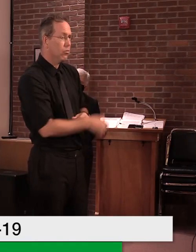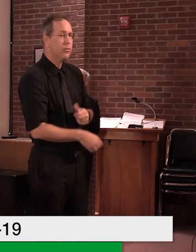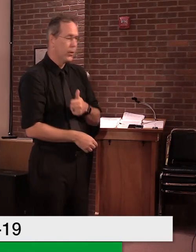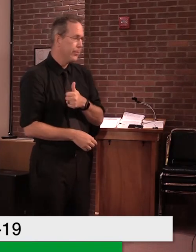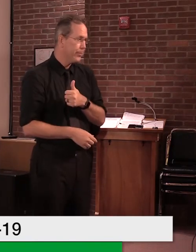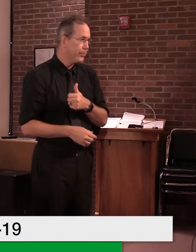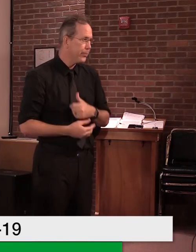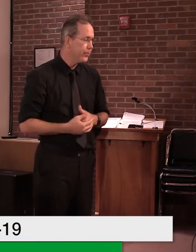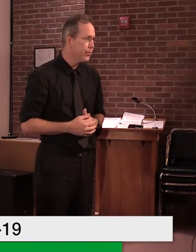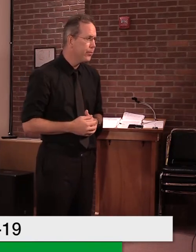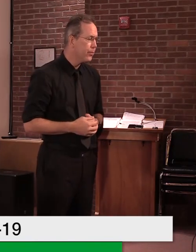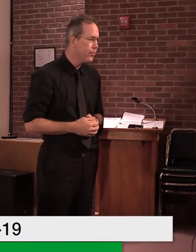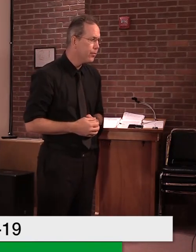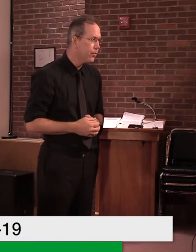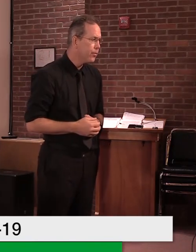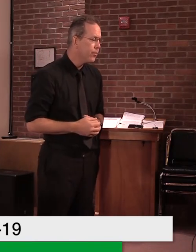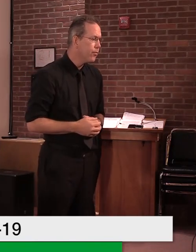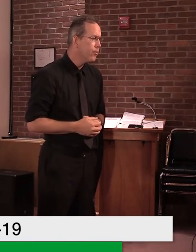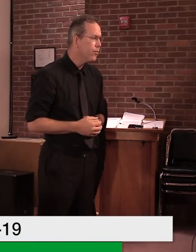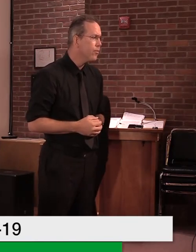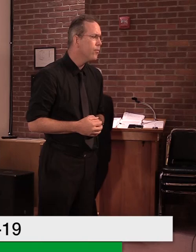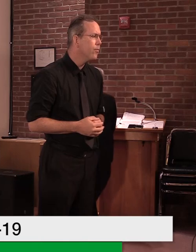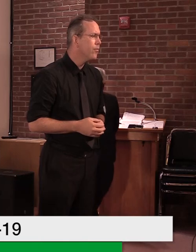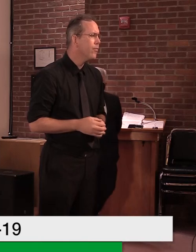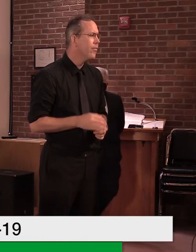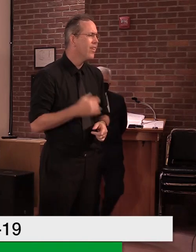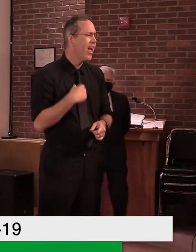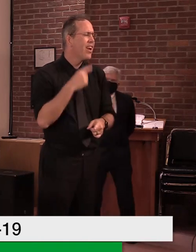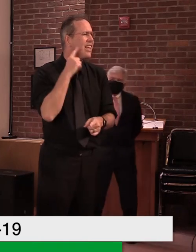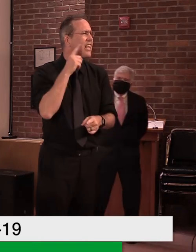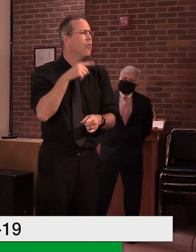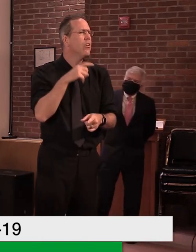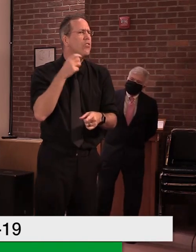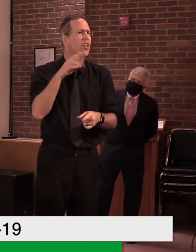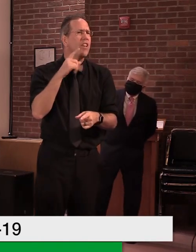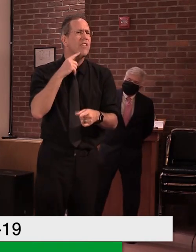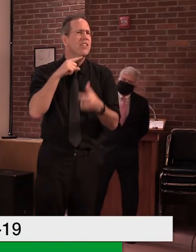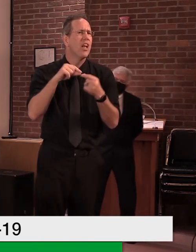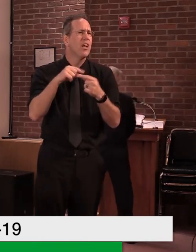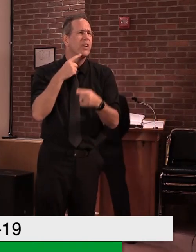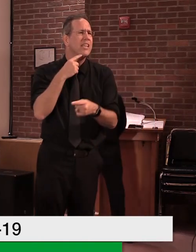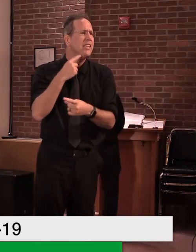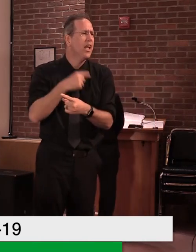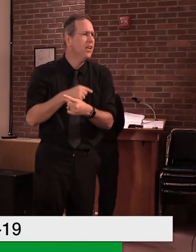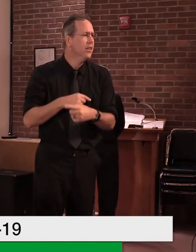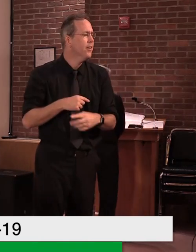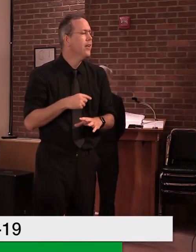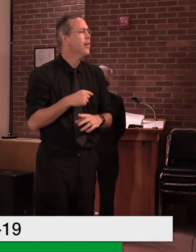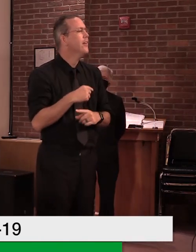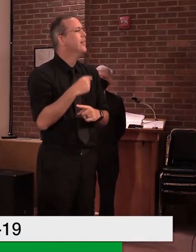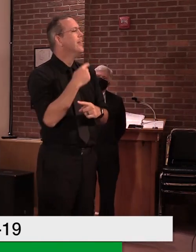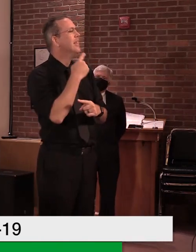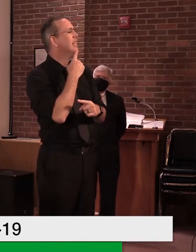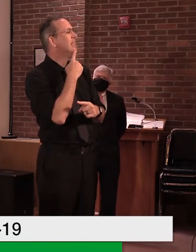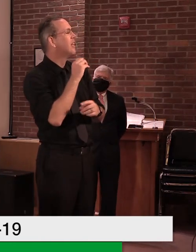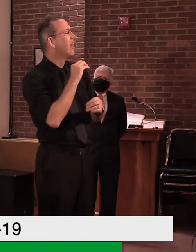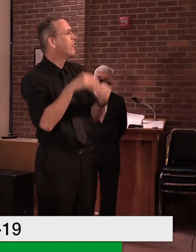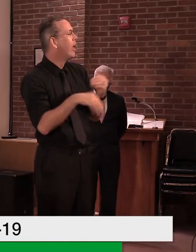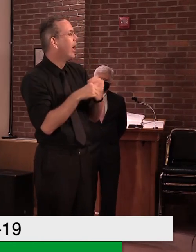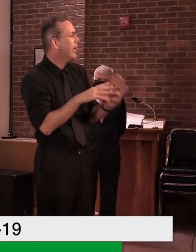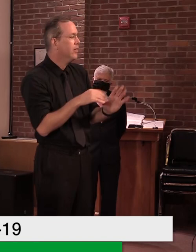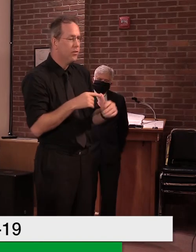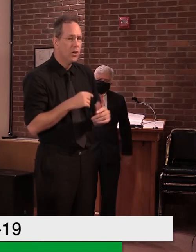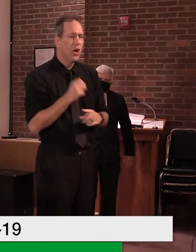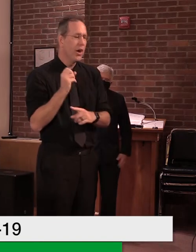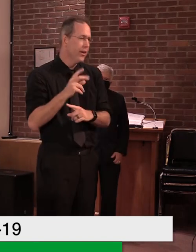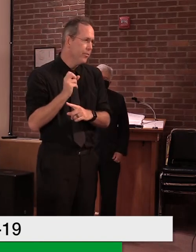Lisa, I didn't hear what Dr. Levine was saying. He doesn't have anything to add at this point, Lisa. He did say that we